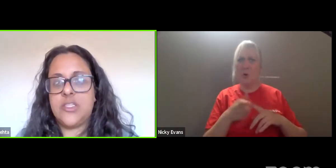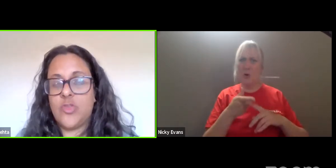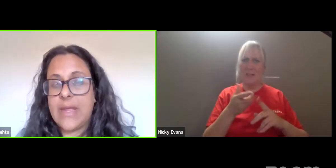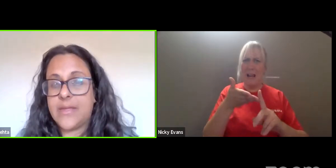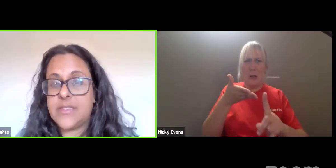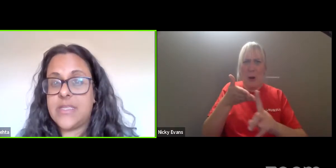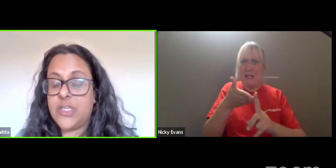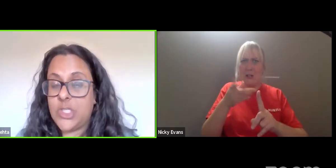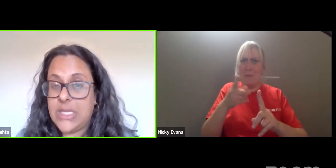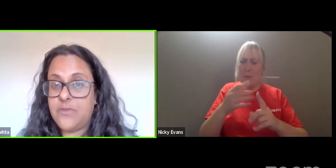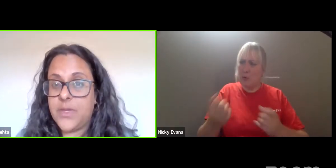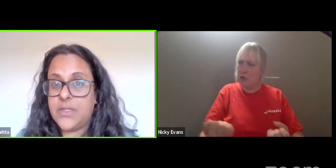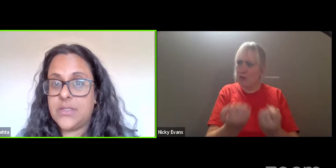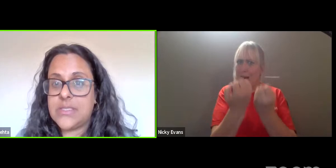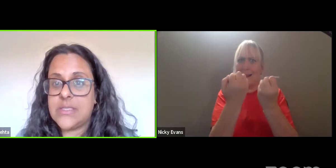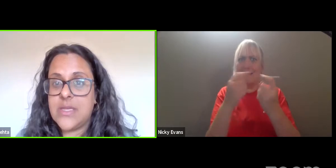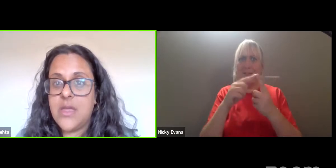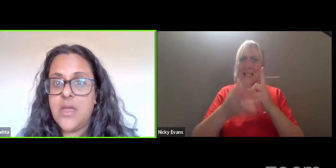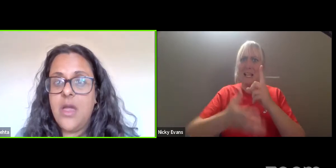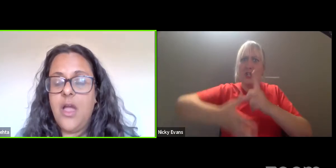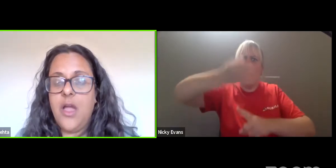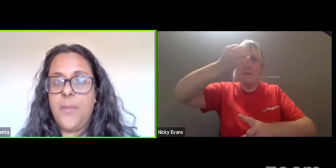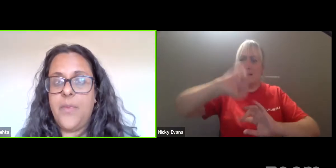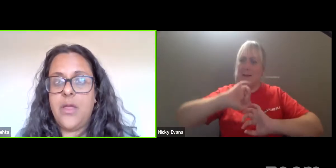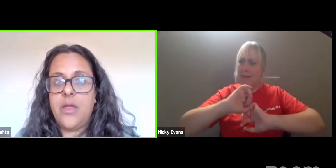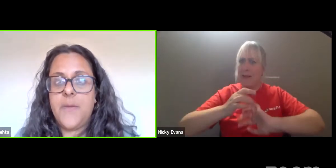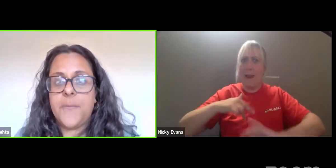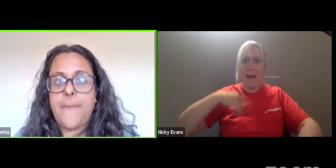experiences, their strengths, their achievements.